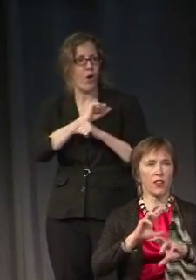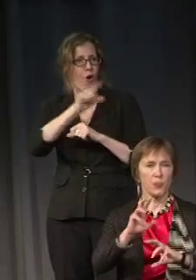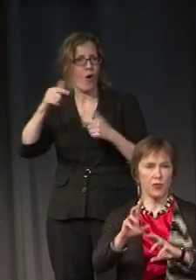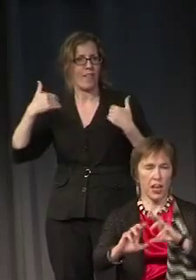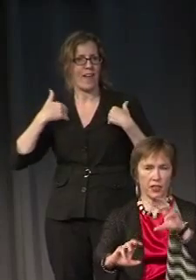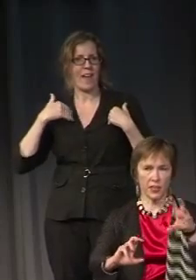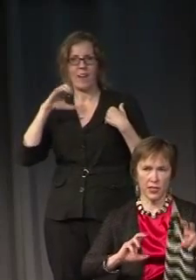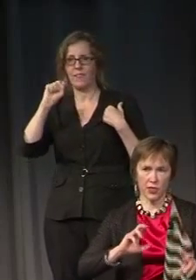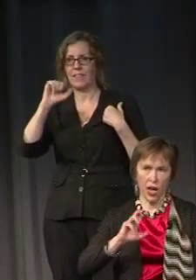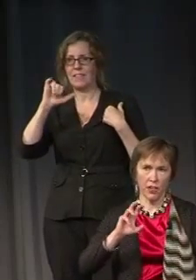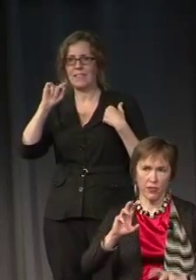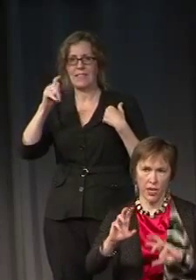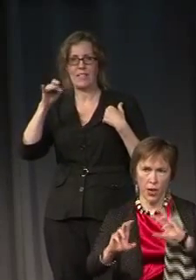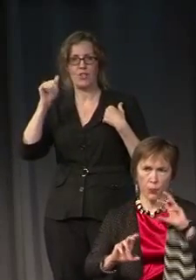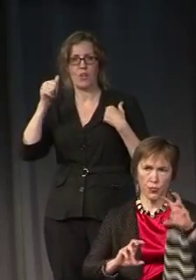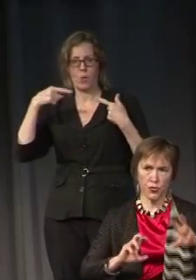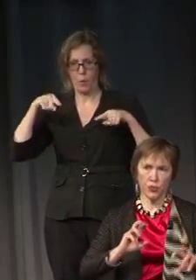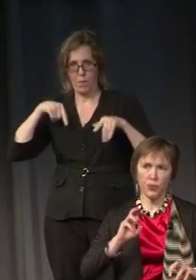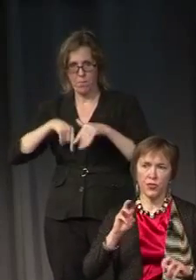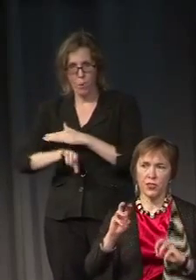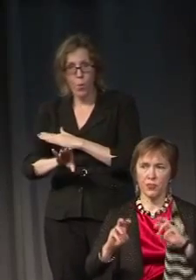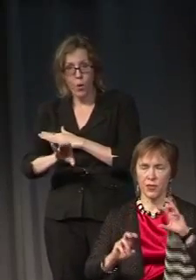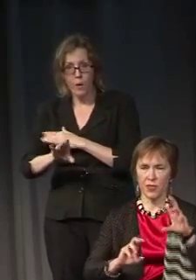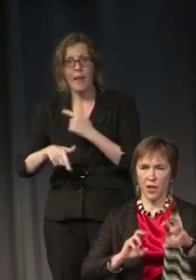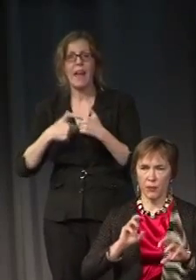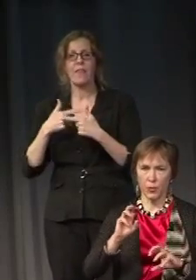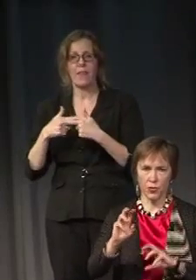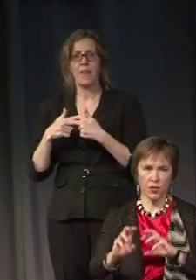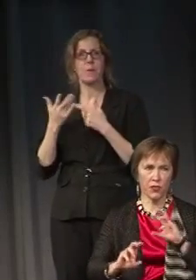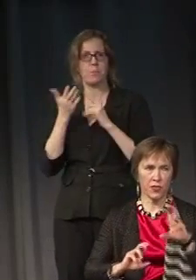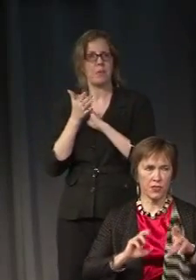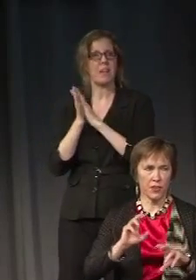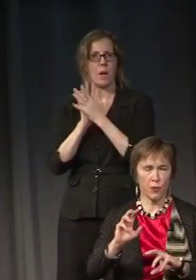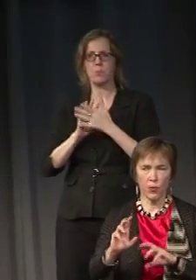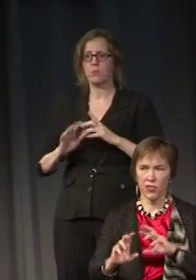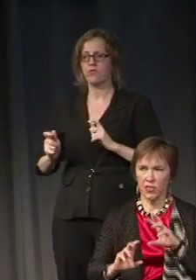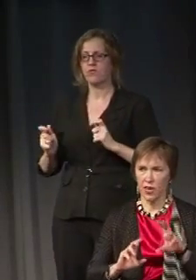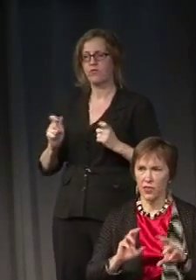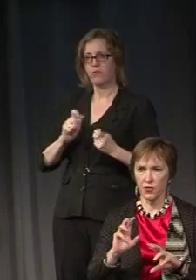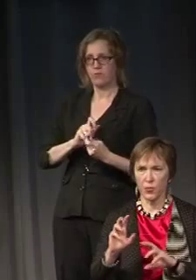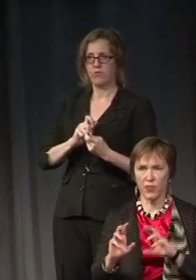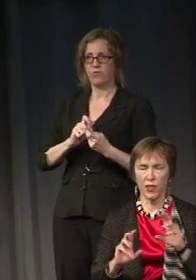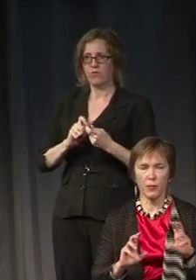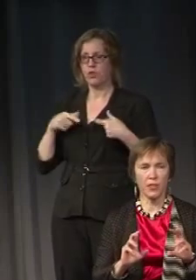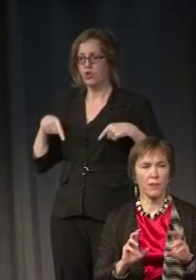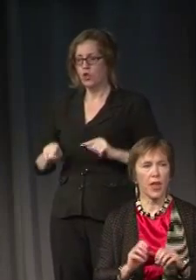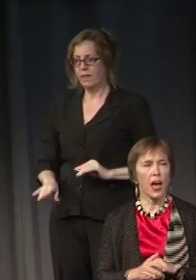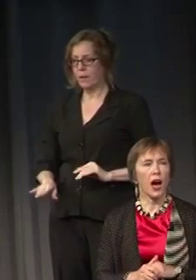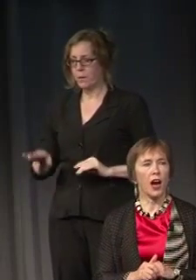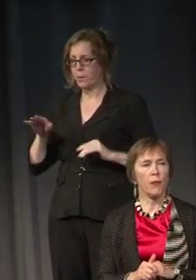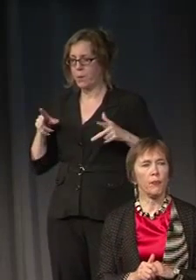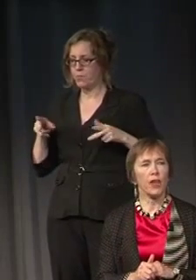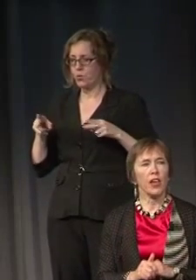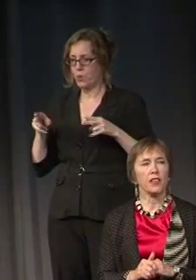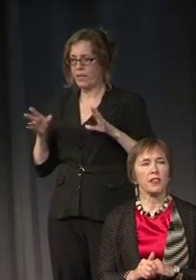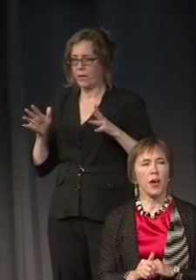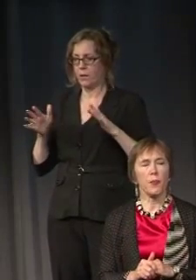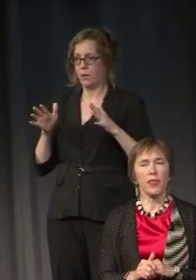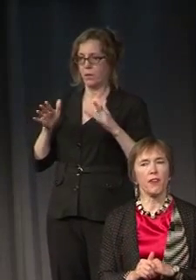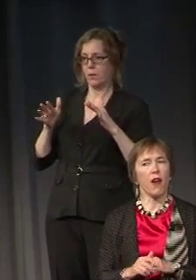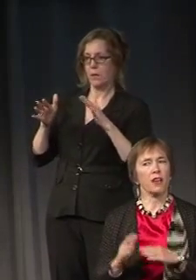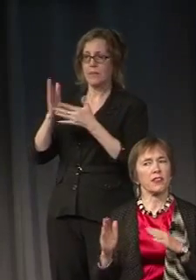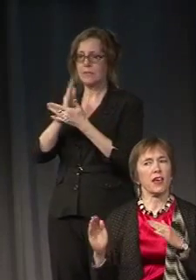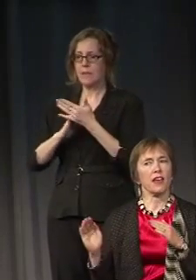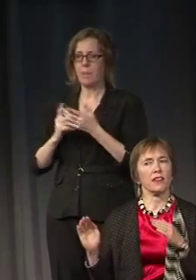of the cross-modality is kind of pruned with synaptic pruning, which is a very important stage of human development.